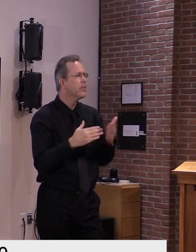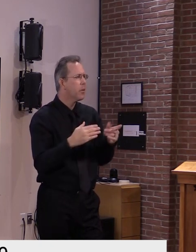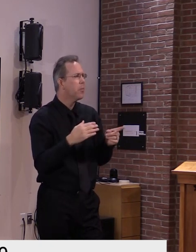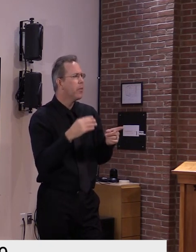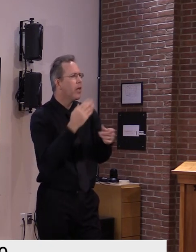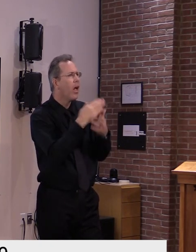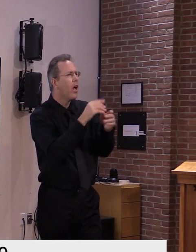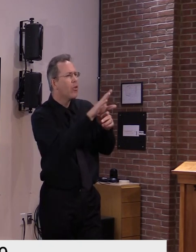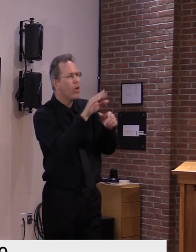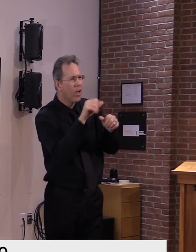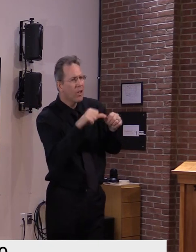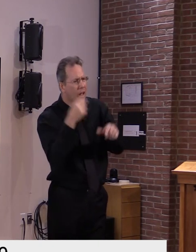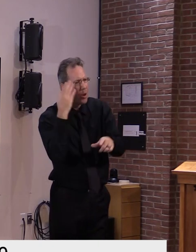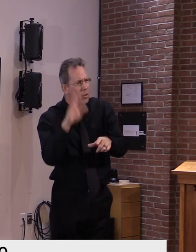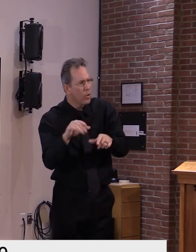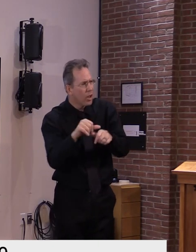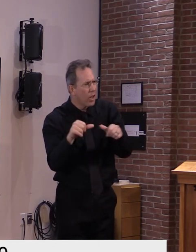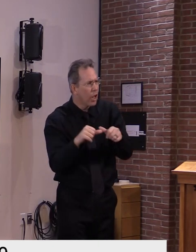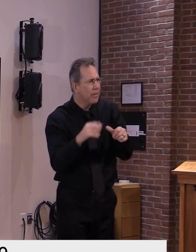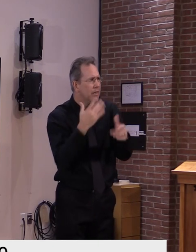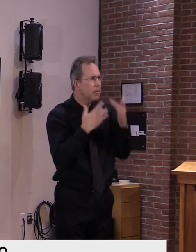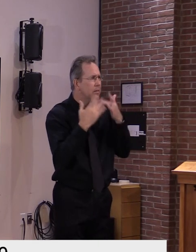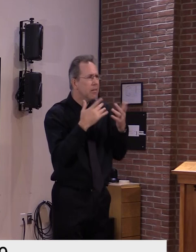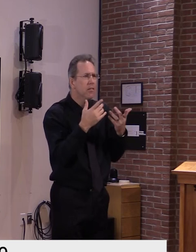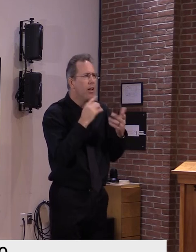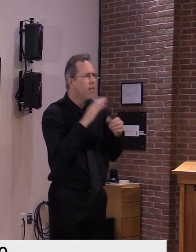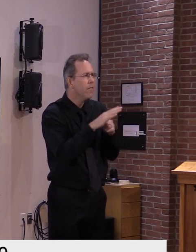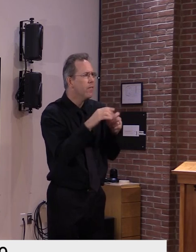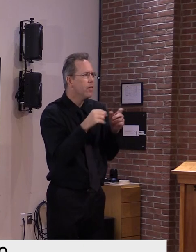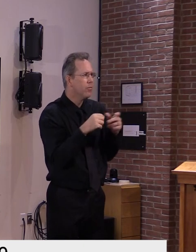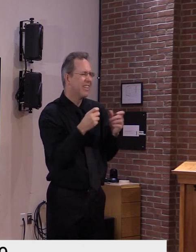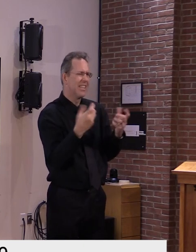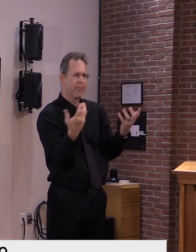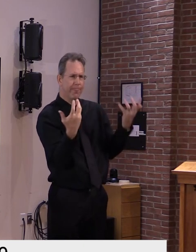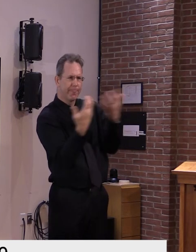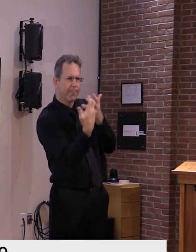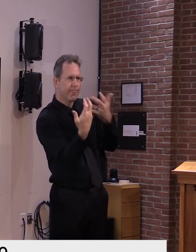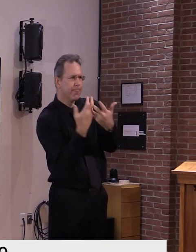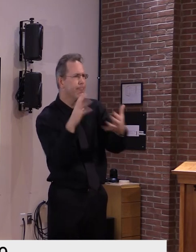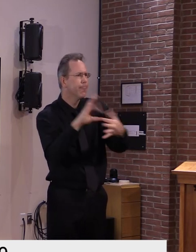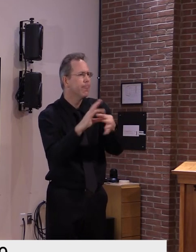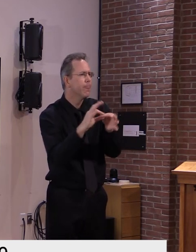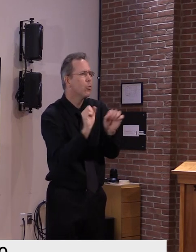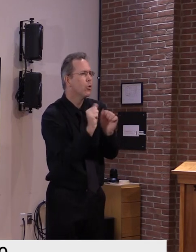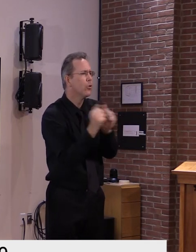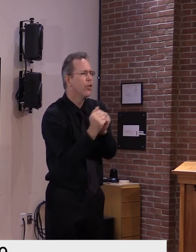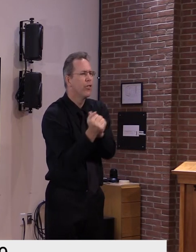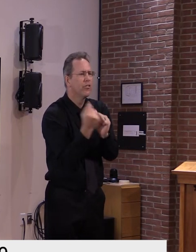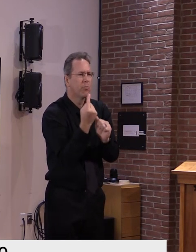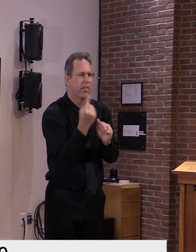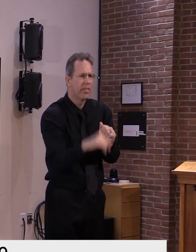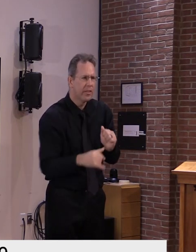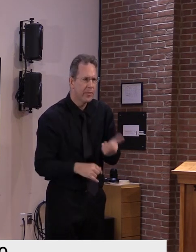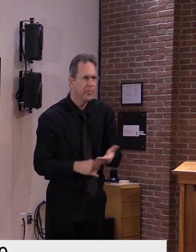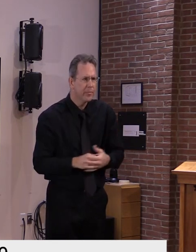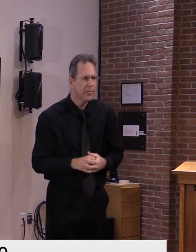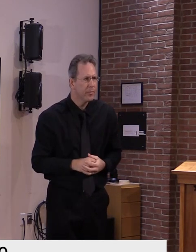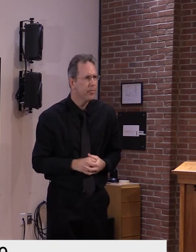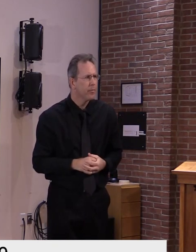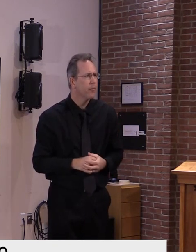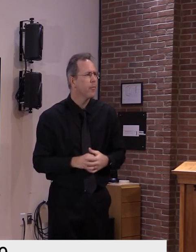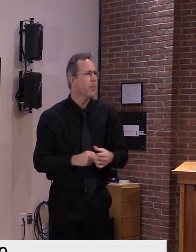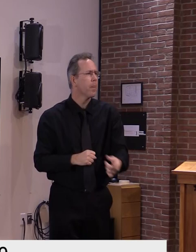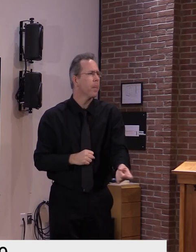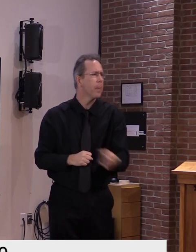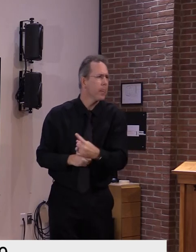Joe. Thank you. I had a question, I guess, for Dr. Bodine, and the